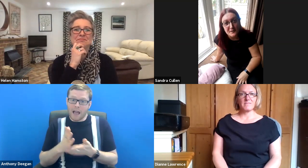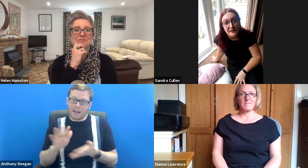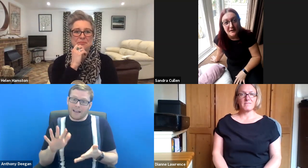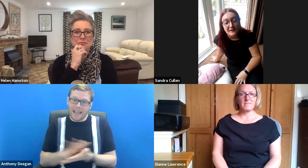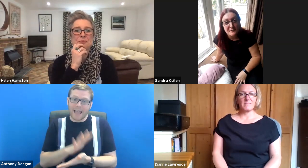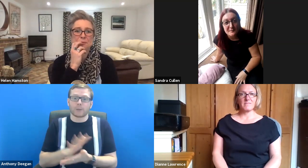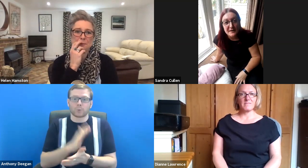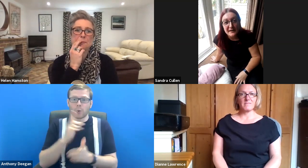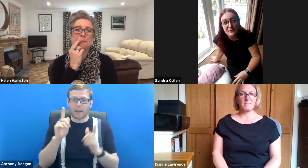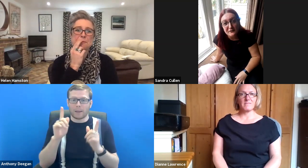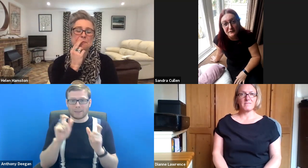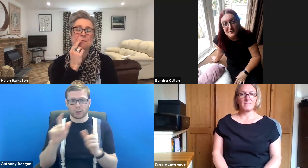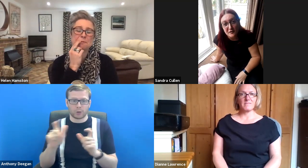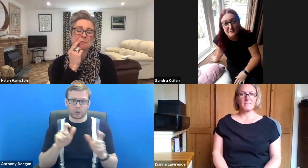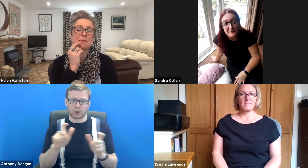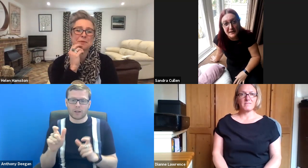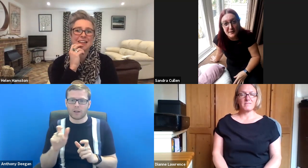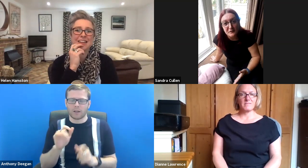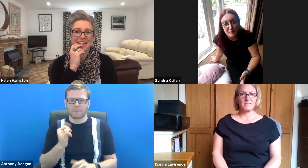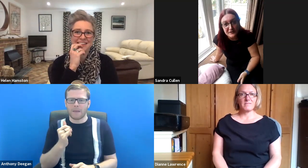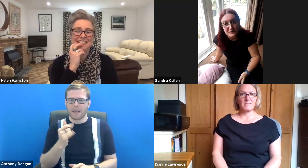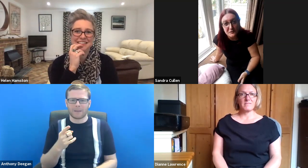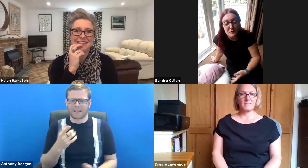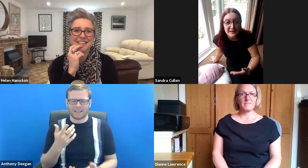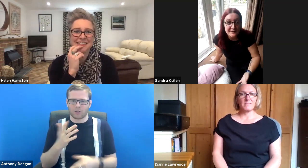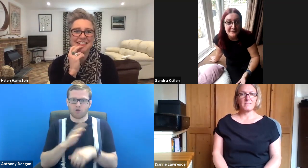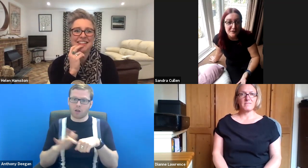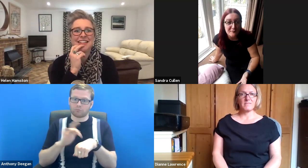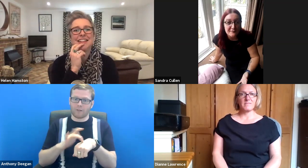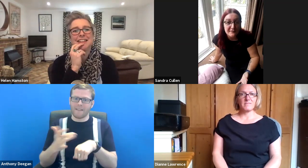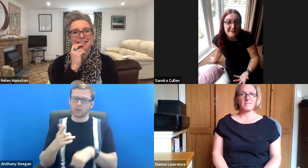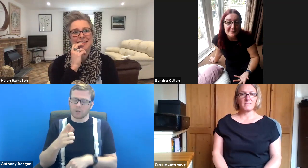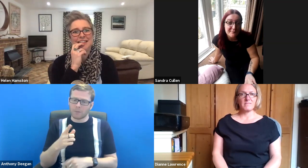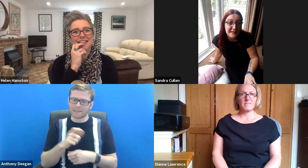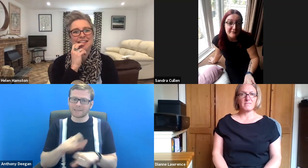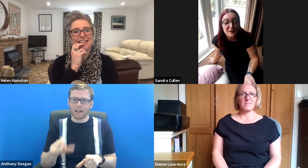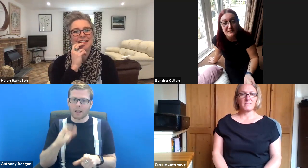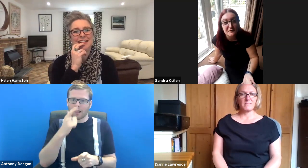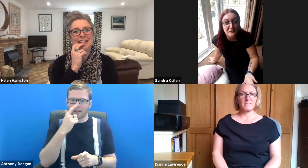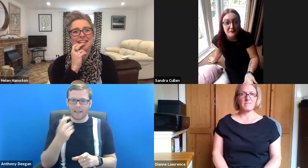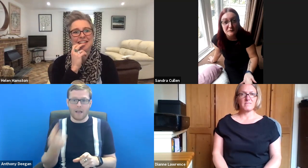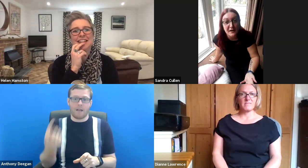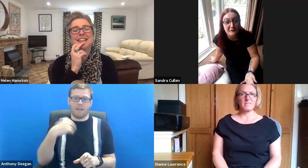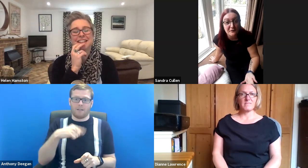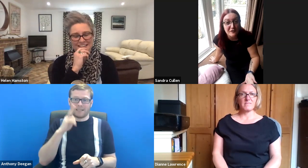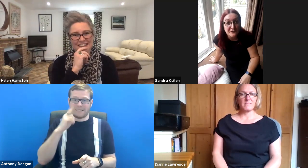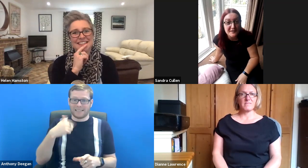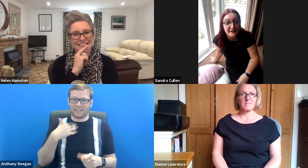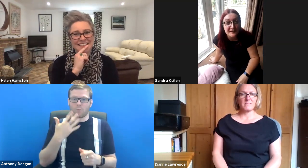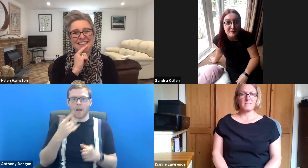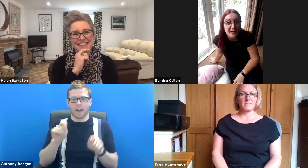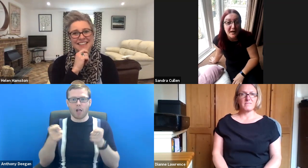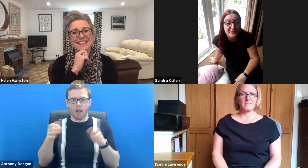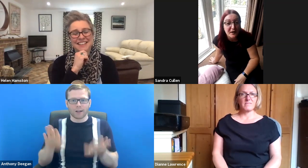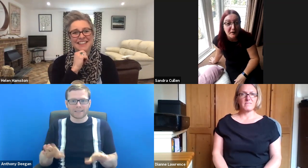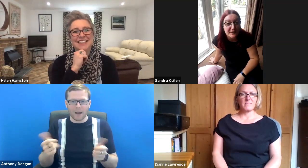of them. Even if it's not made by a professional, you can still come and see me when we're out of lockdown,